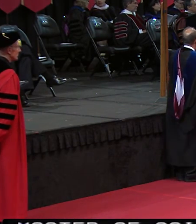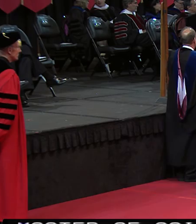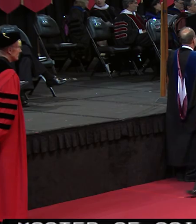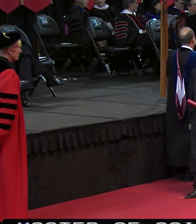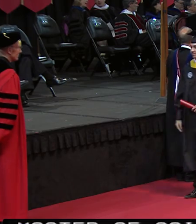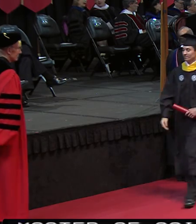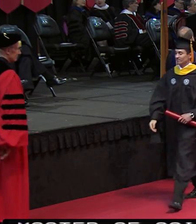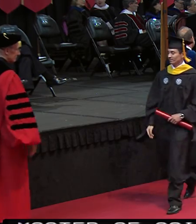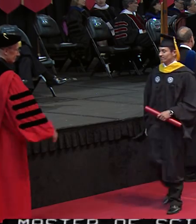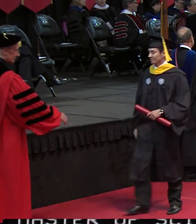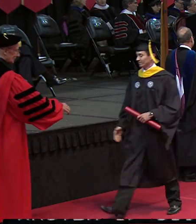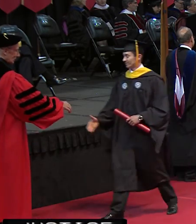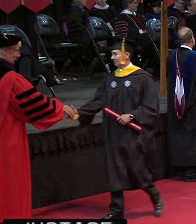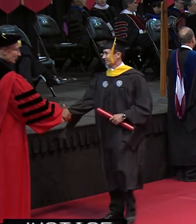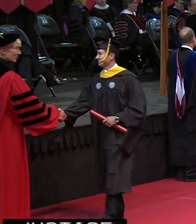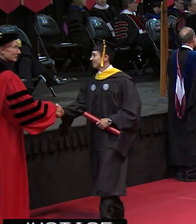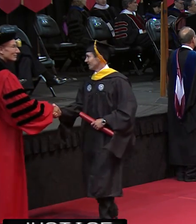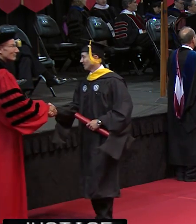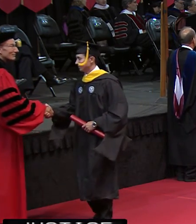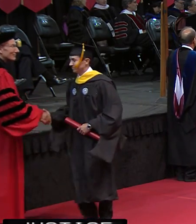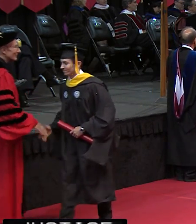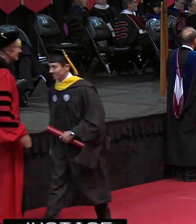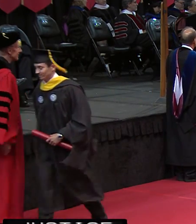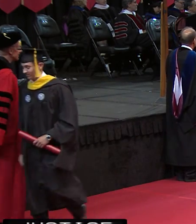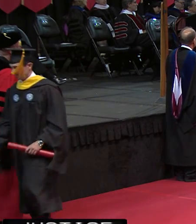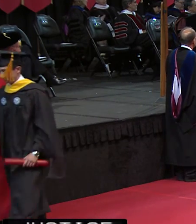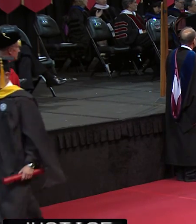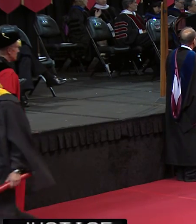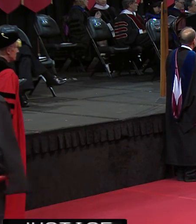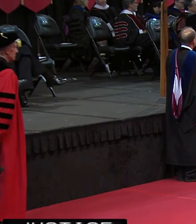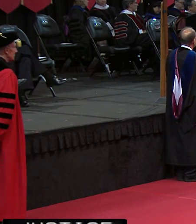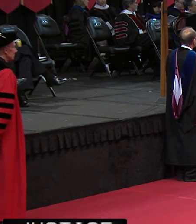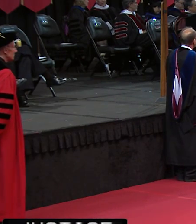Maria C. Bednar.